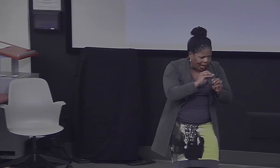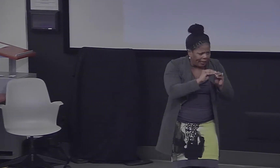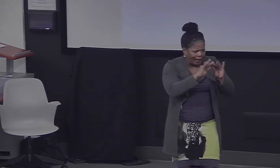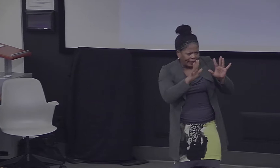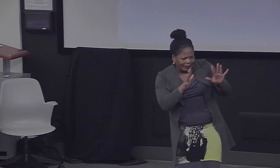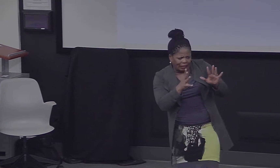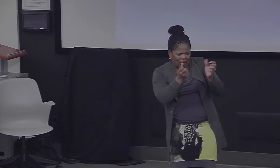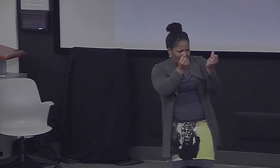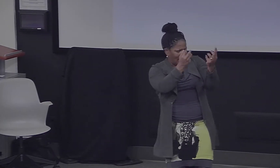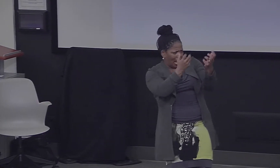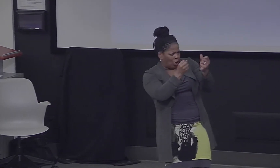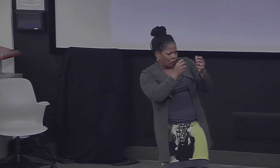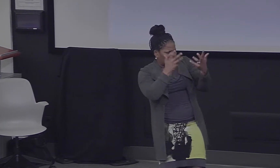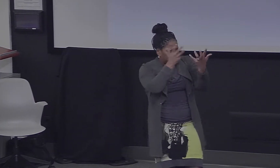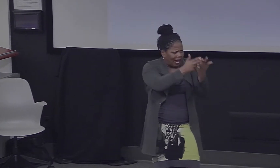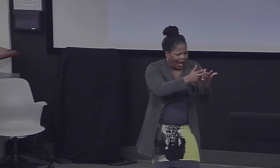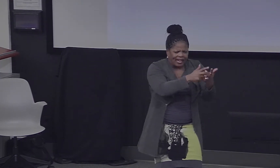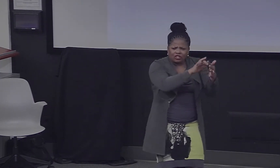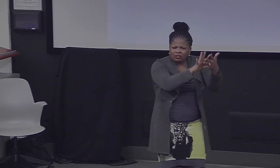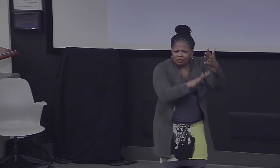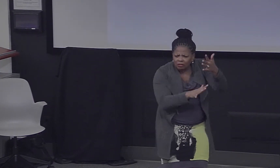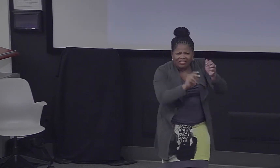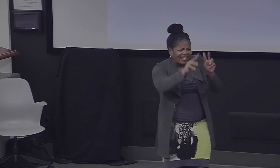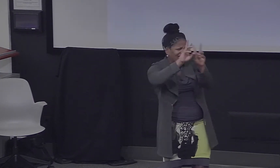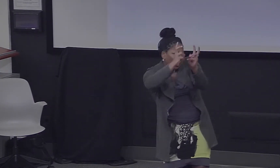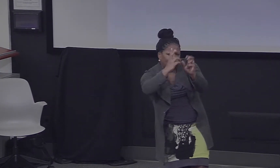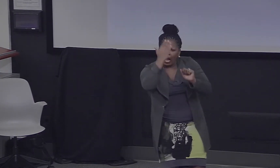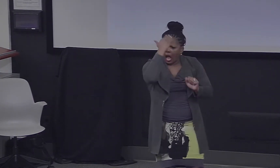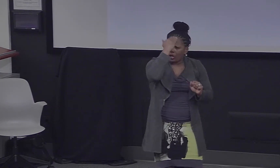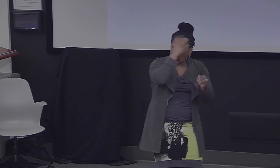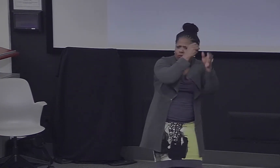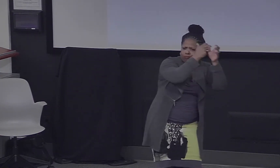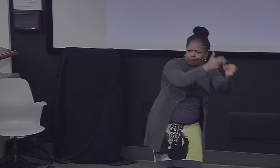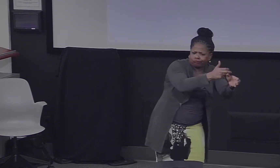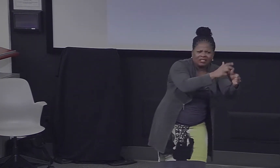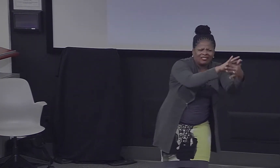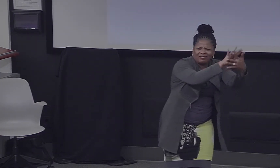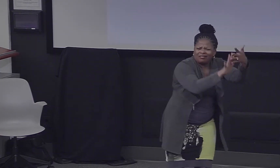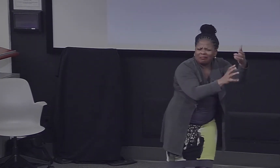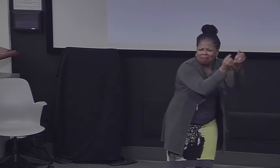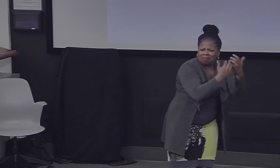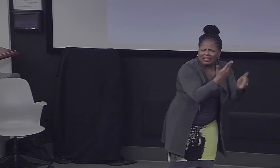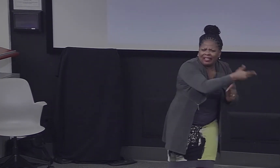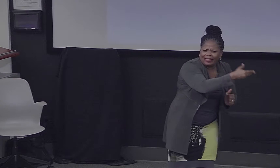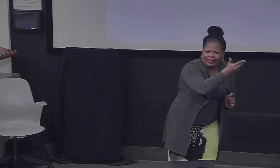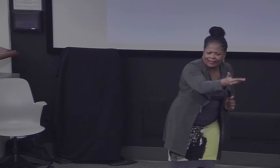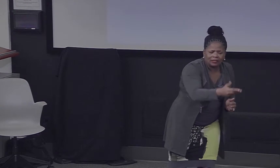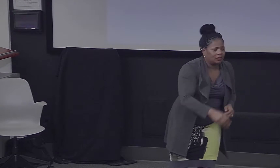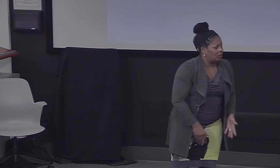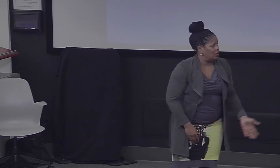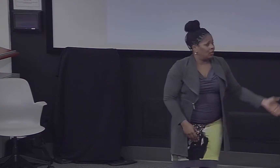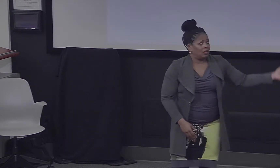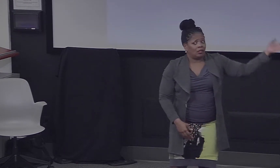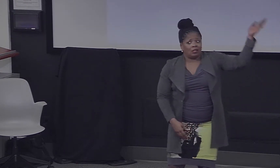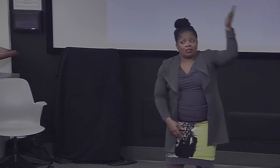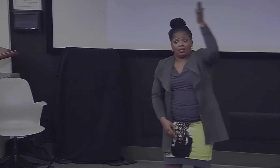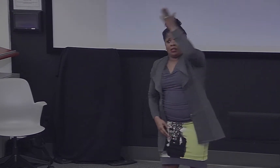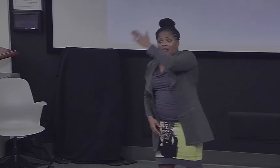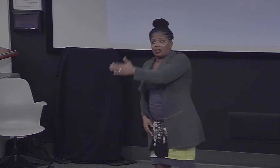my understanding was to make sure that I was clear, people were understanding me, that I matched whatever situation I was going to. There were lots of things that I had learned